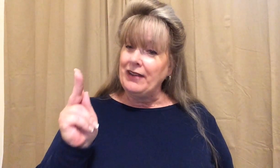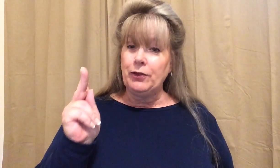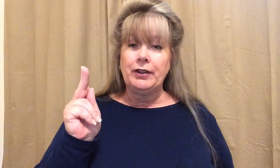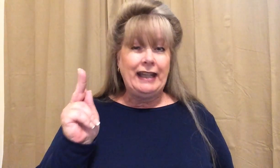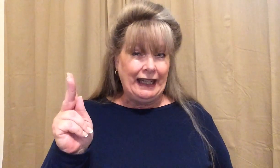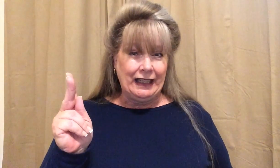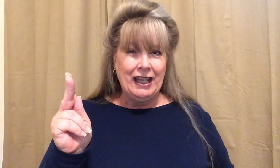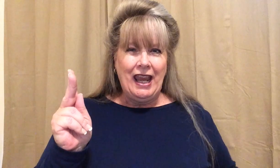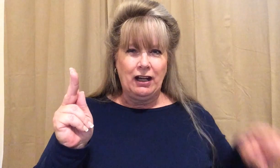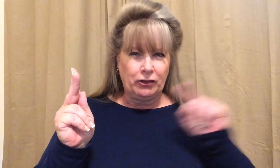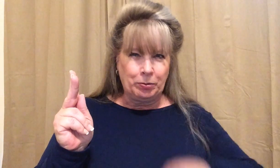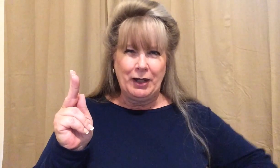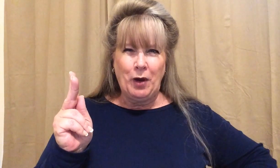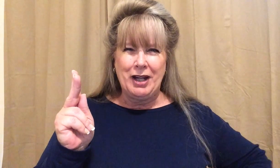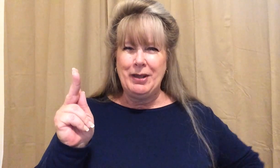stands for king. And I'll explain why in a minute.